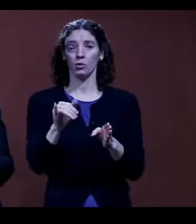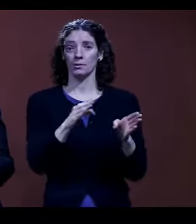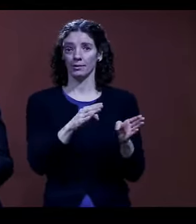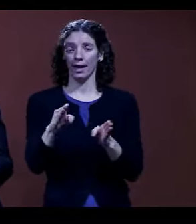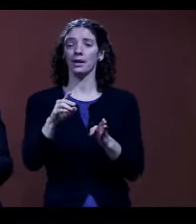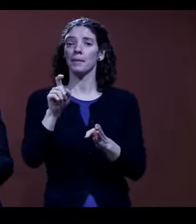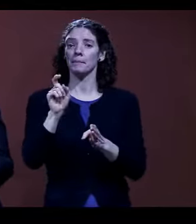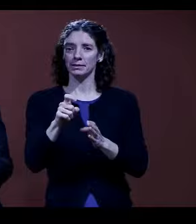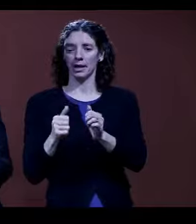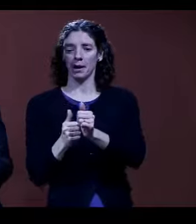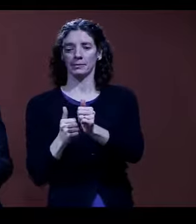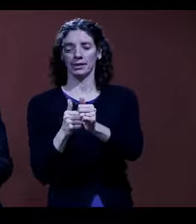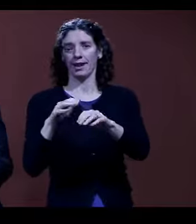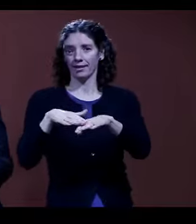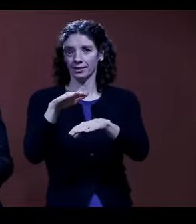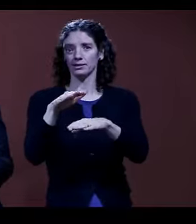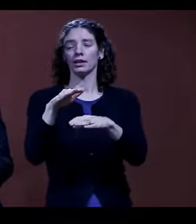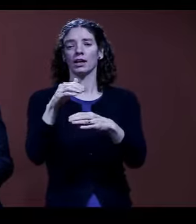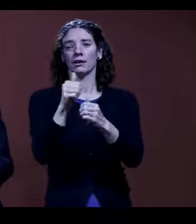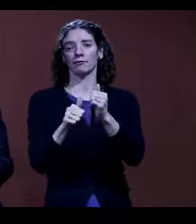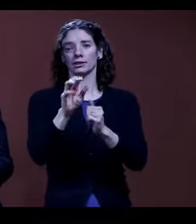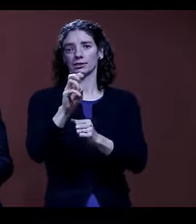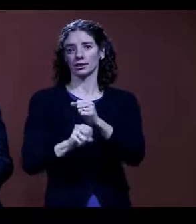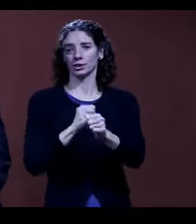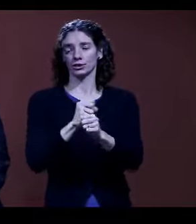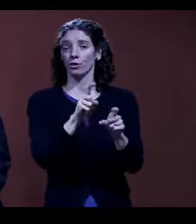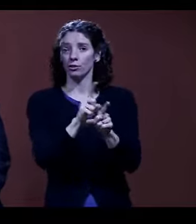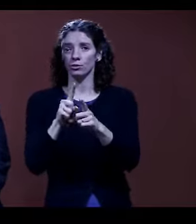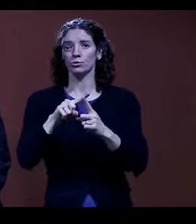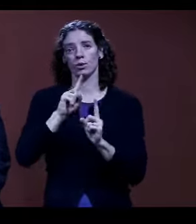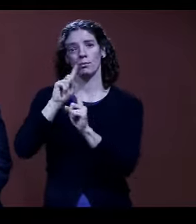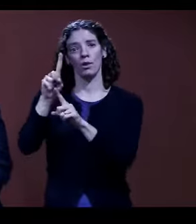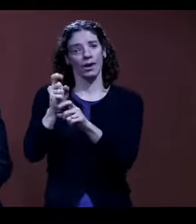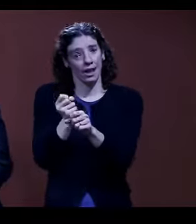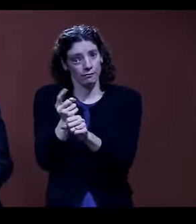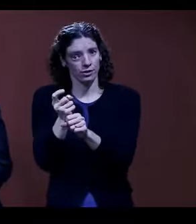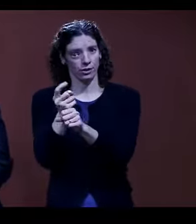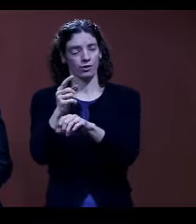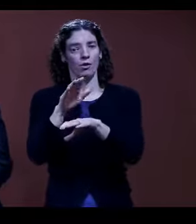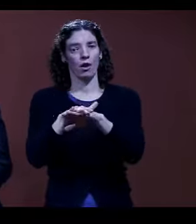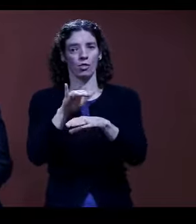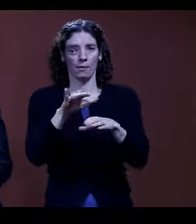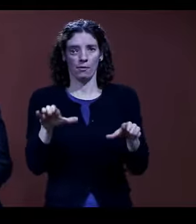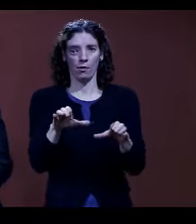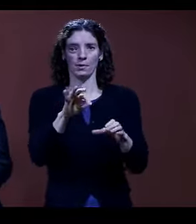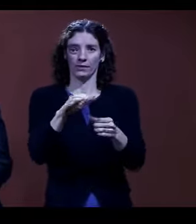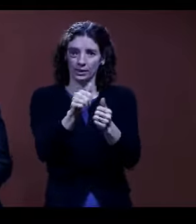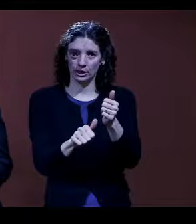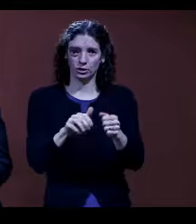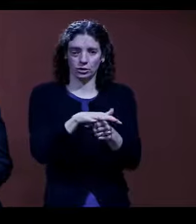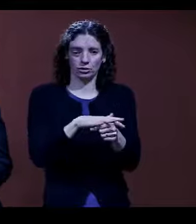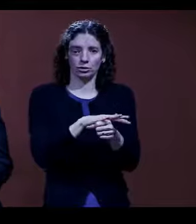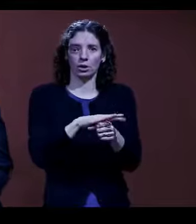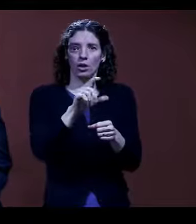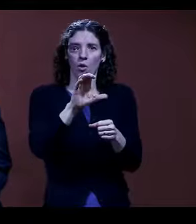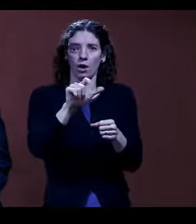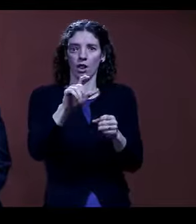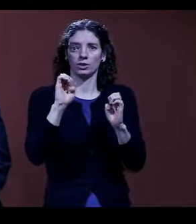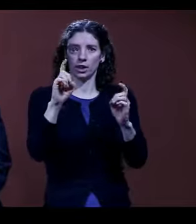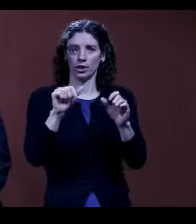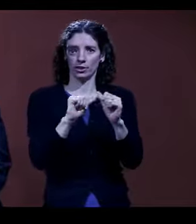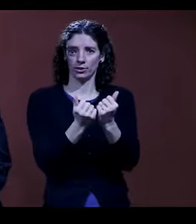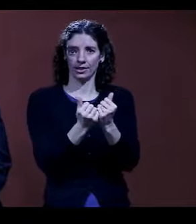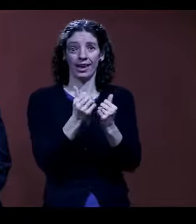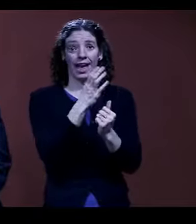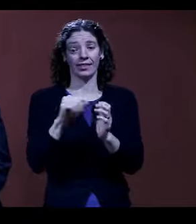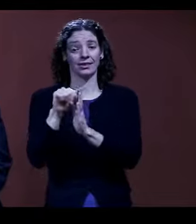6 years, and then also to report annually on the performance of each local education agency and the state on the